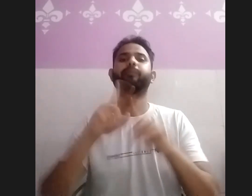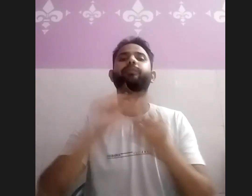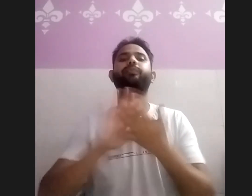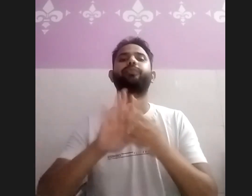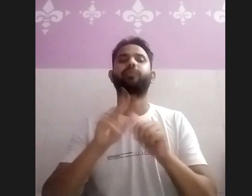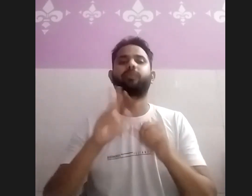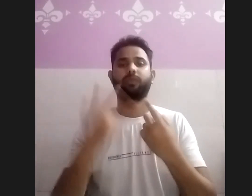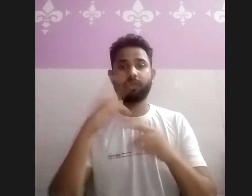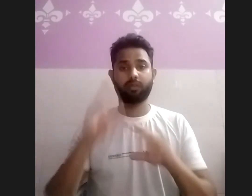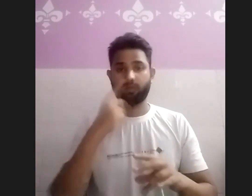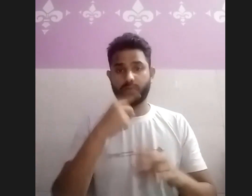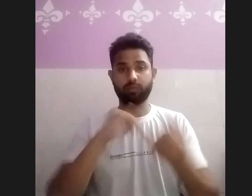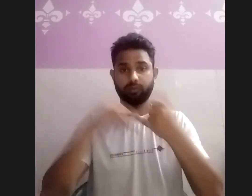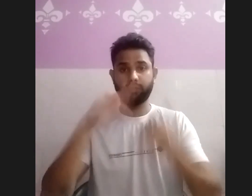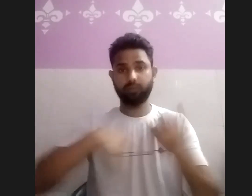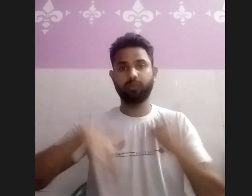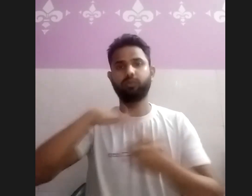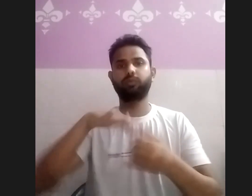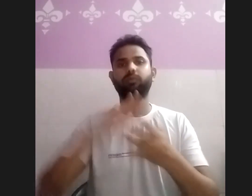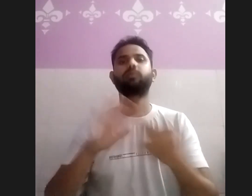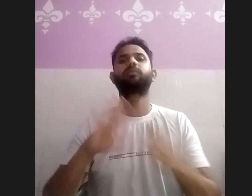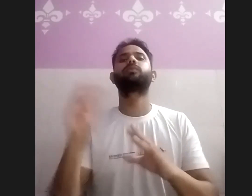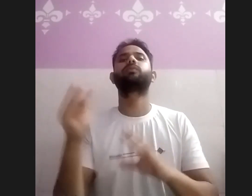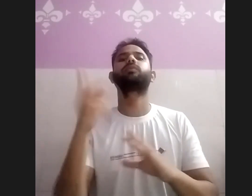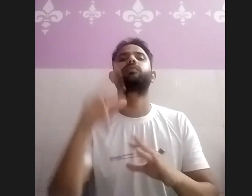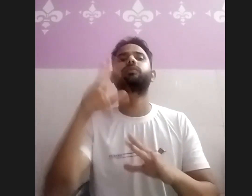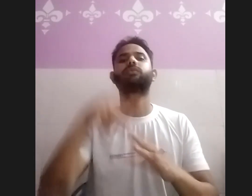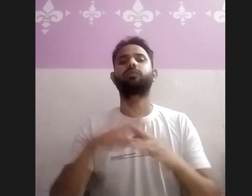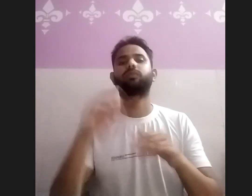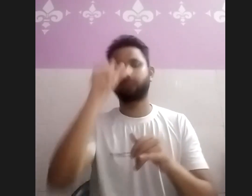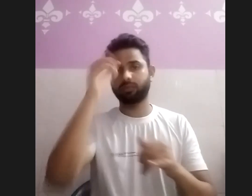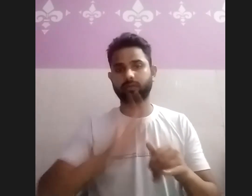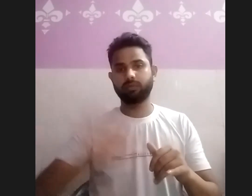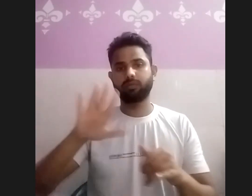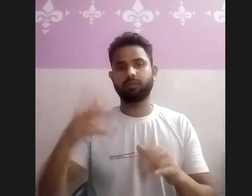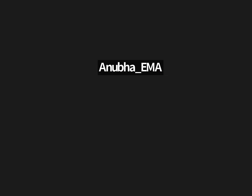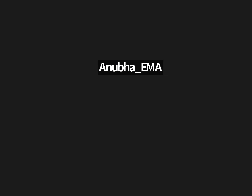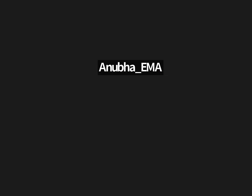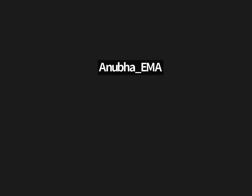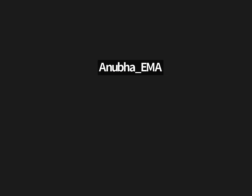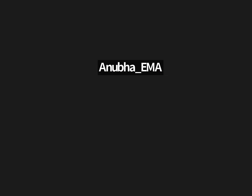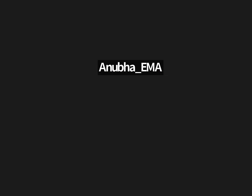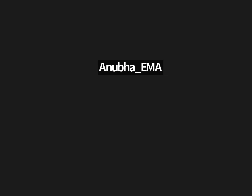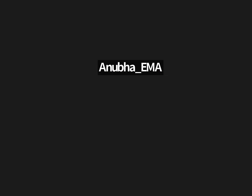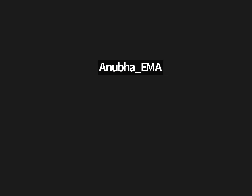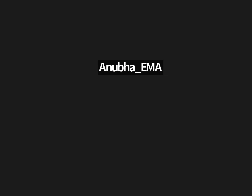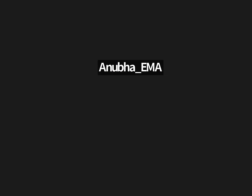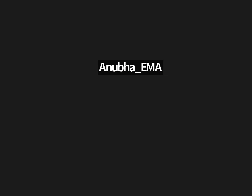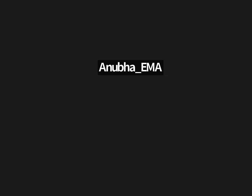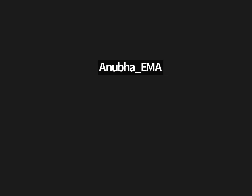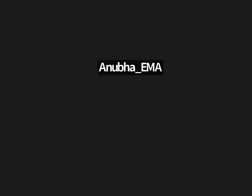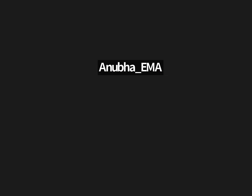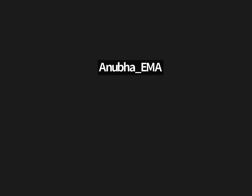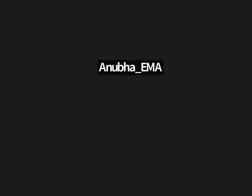a serial social entrepreneur, a fair trade advocate. Sorry, okay, my camera is on. And a diversity